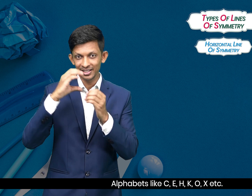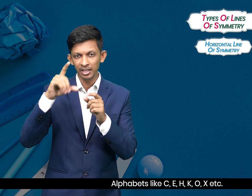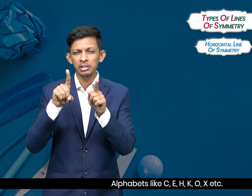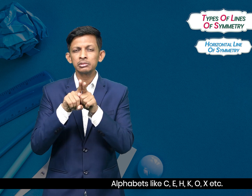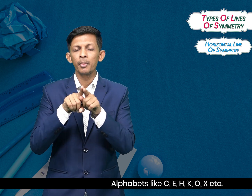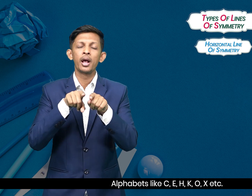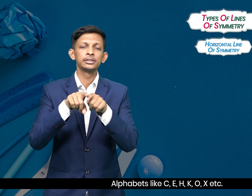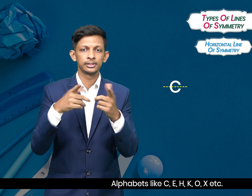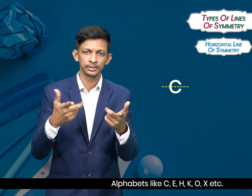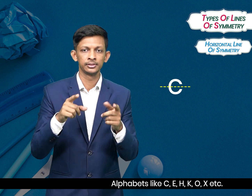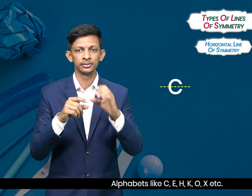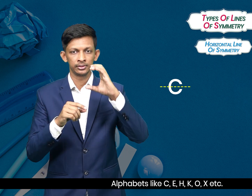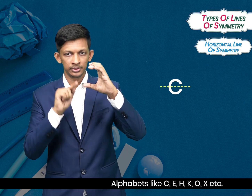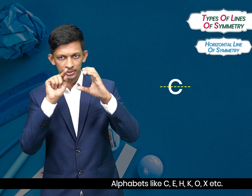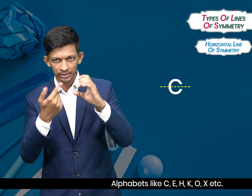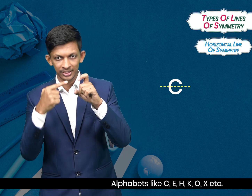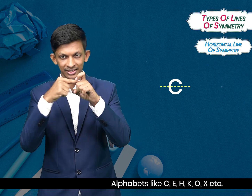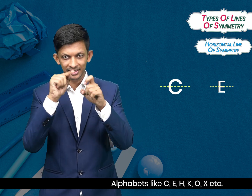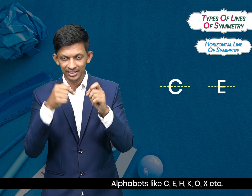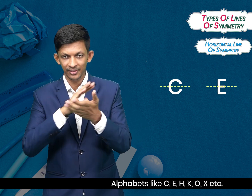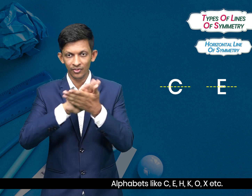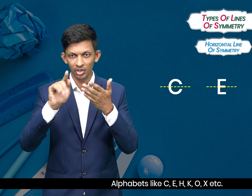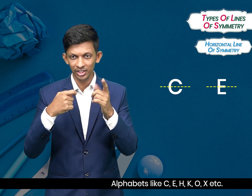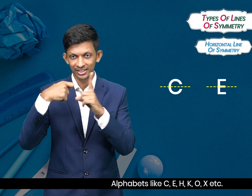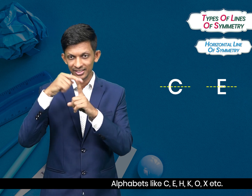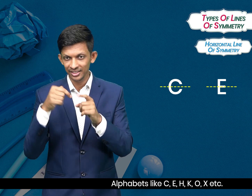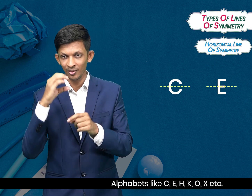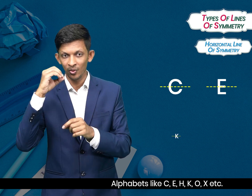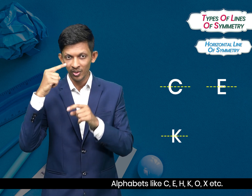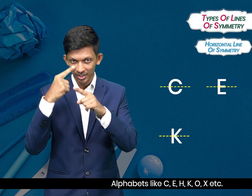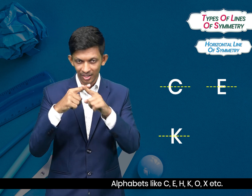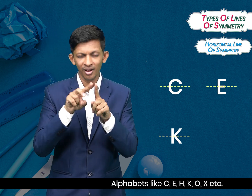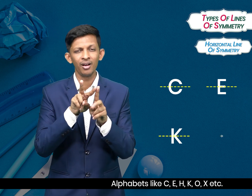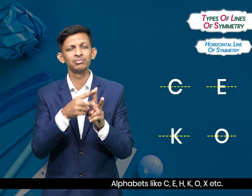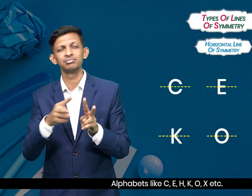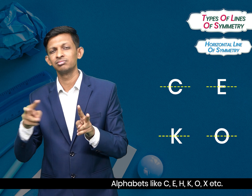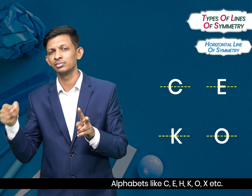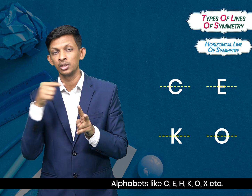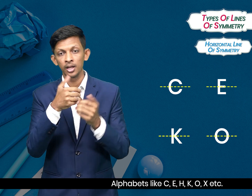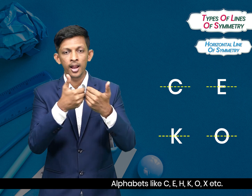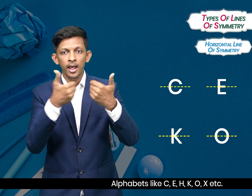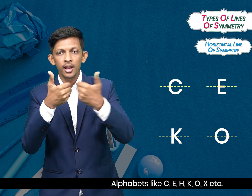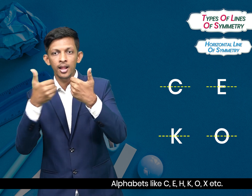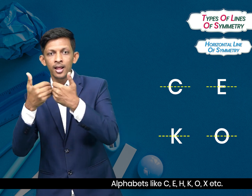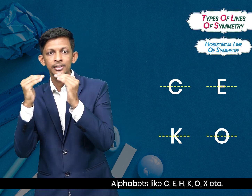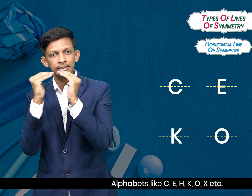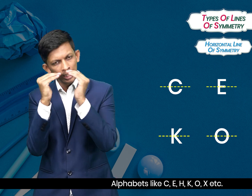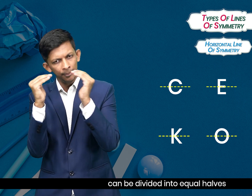Alphabets like C, E, H, K, O, X, etc. can